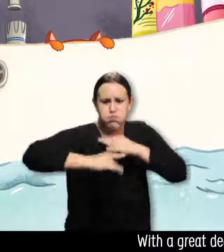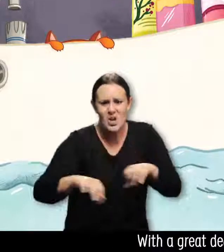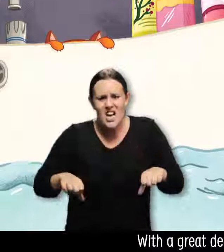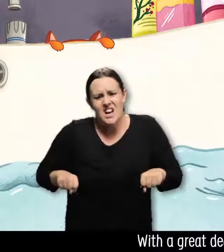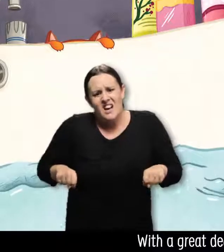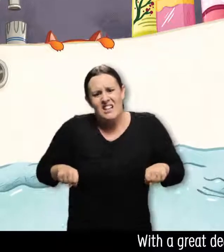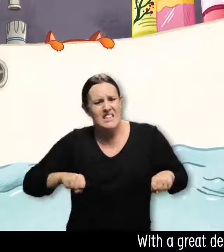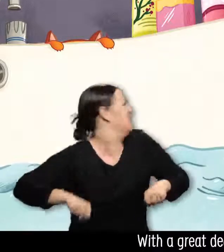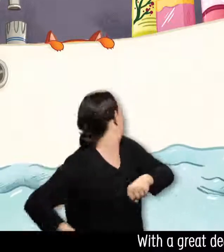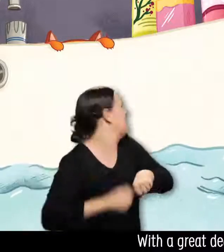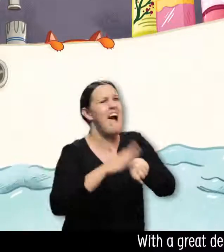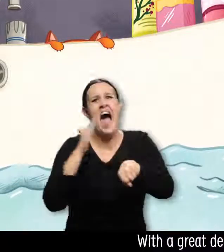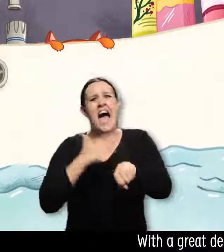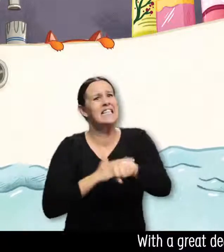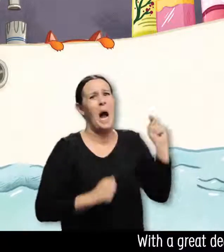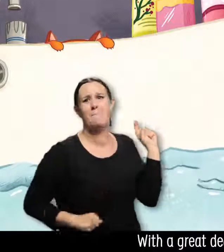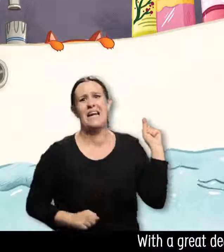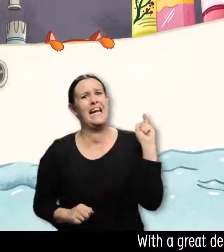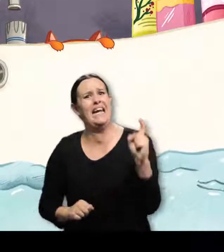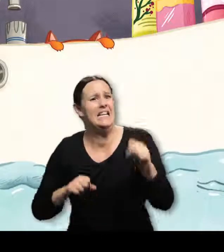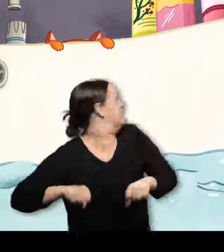with a great deal of pluck